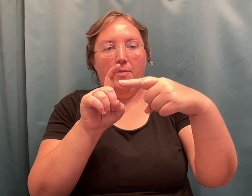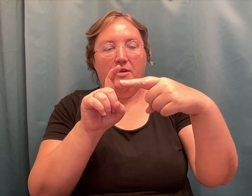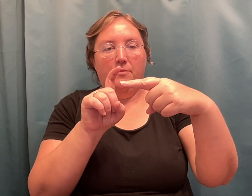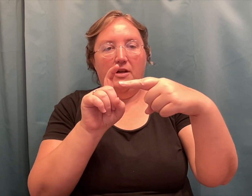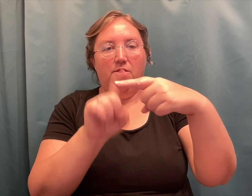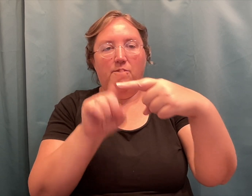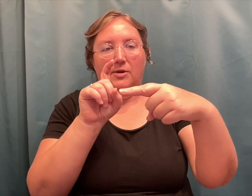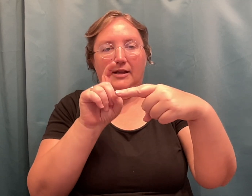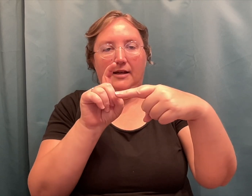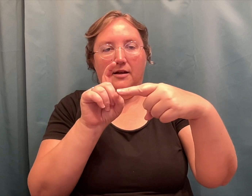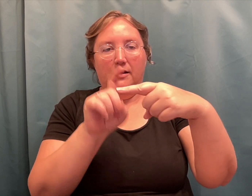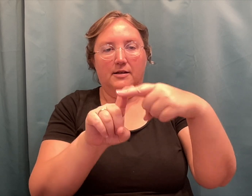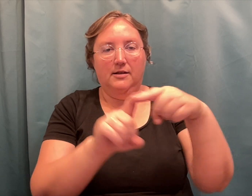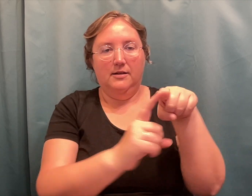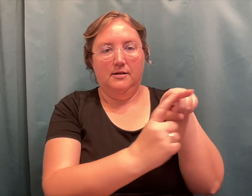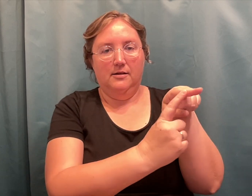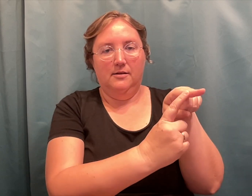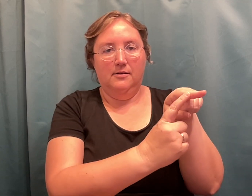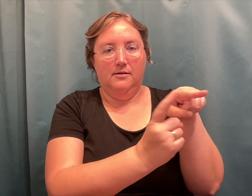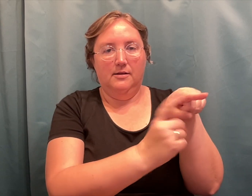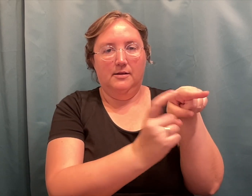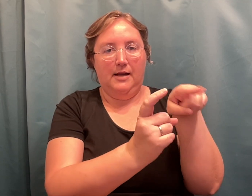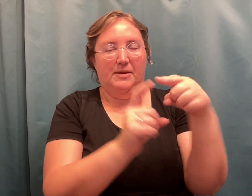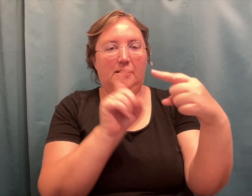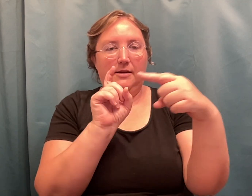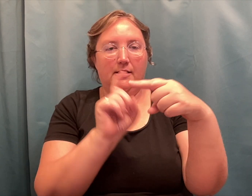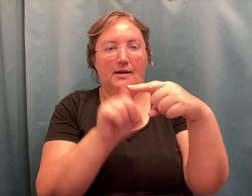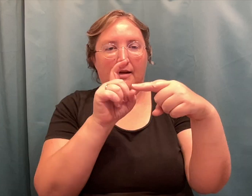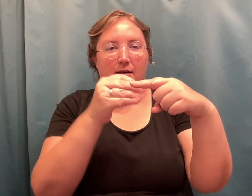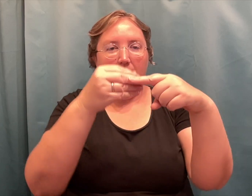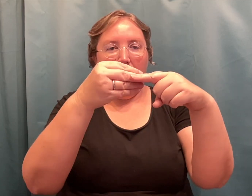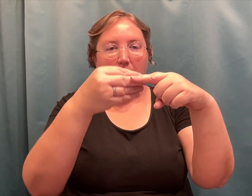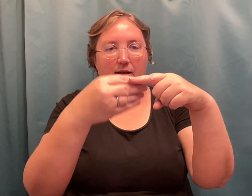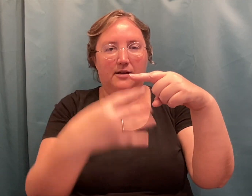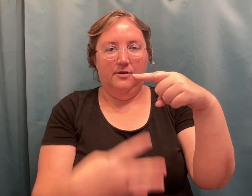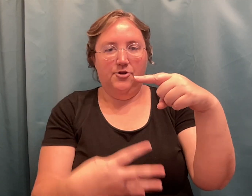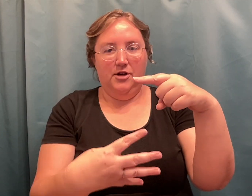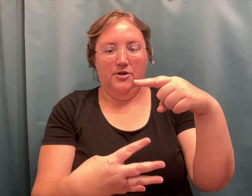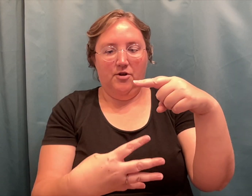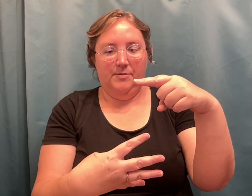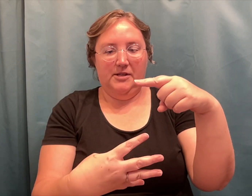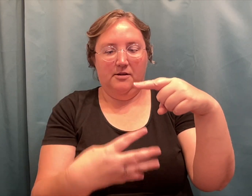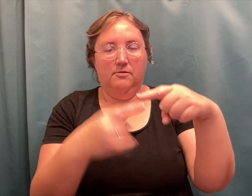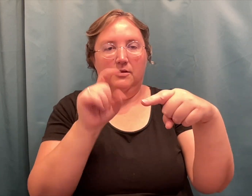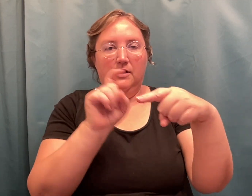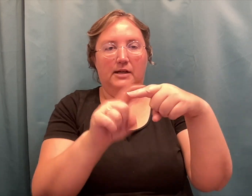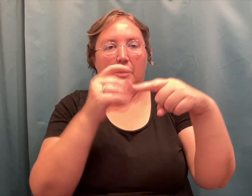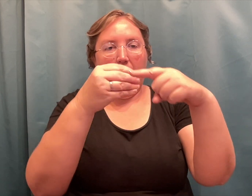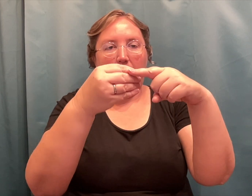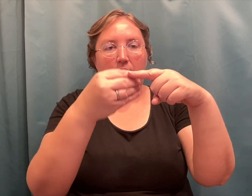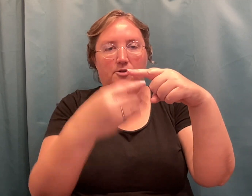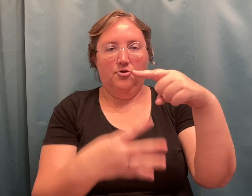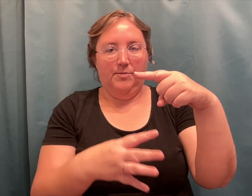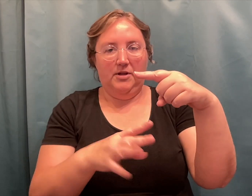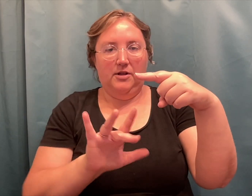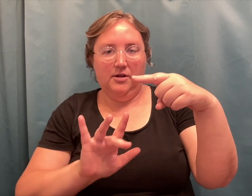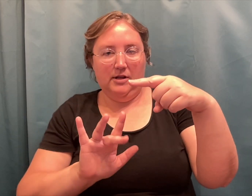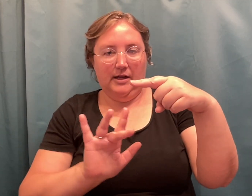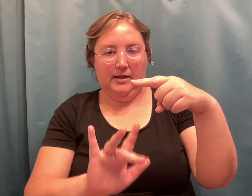Drop-down menu, you click on it, tap it, click, and then it drops down. Click, drop down, then you can like